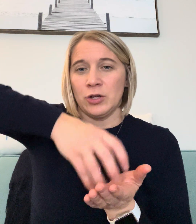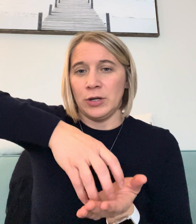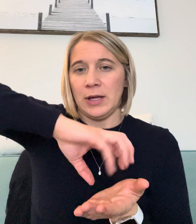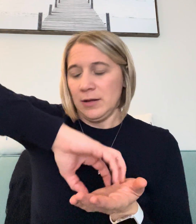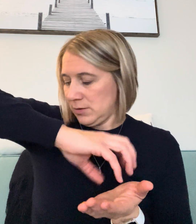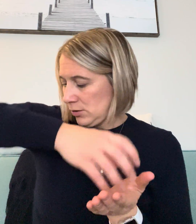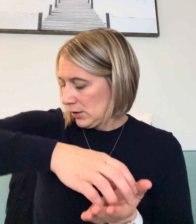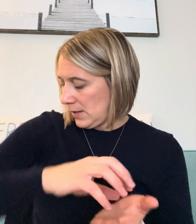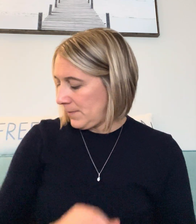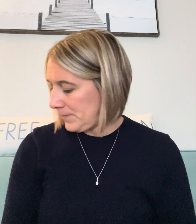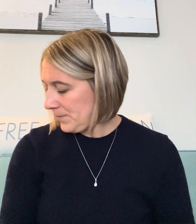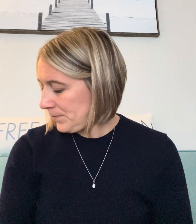Cookie.